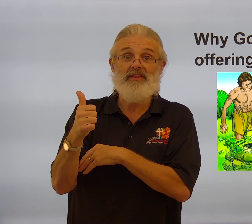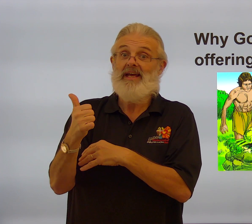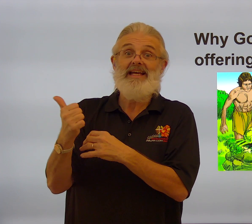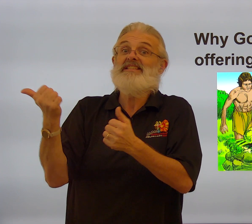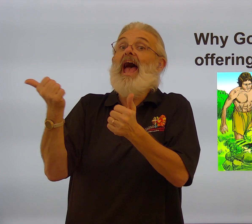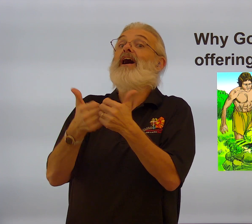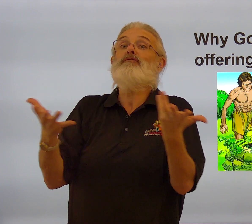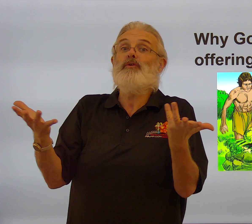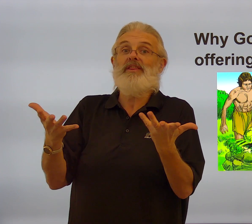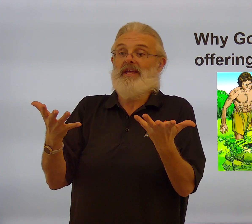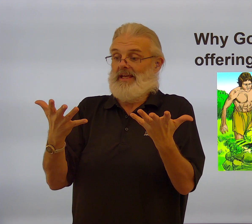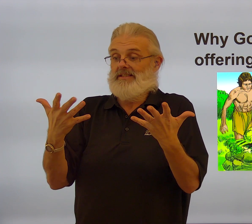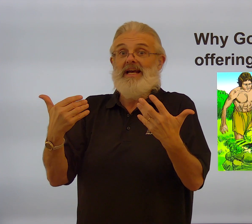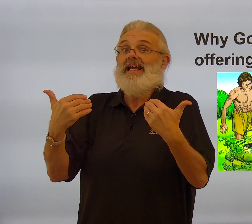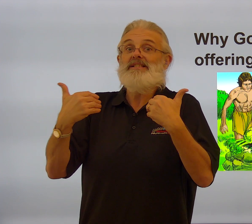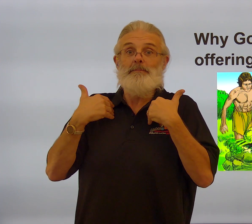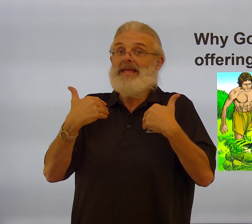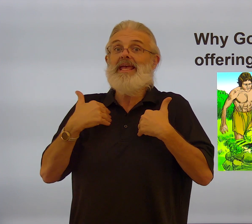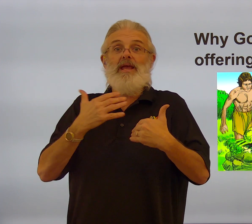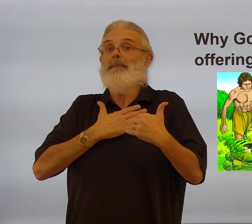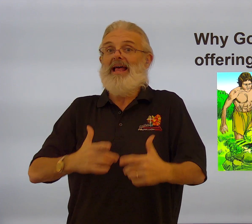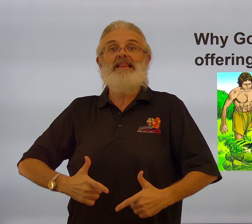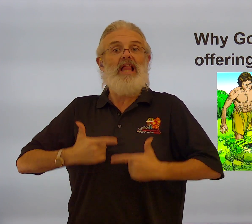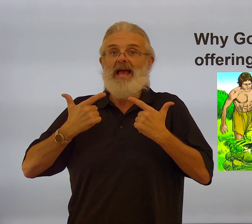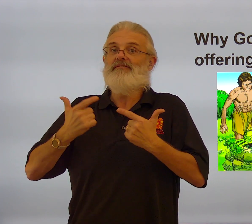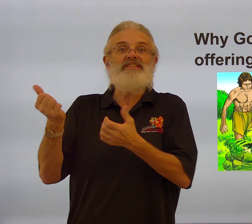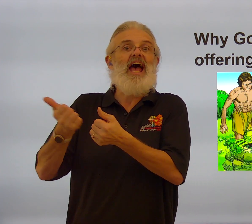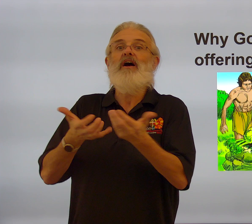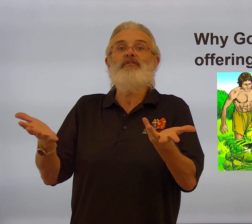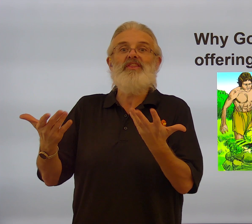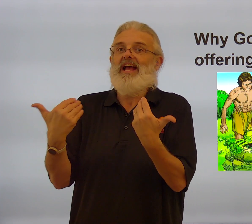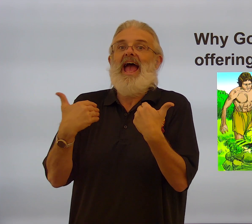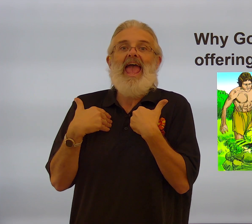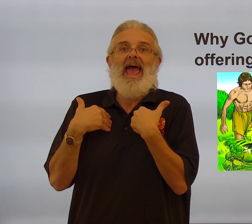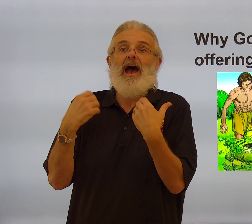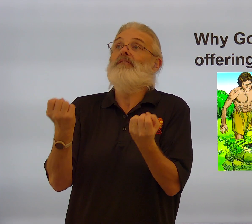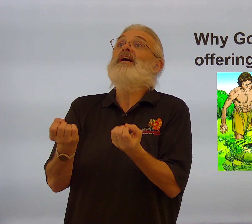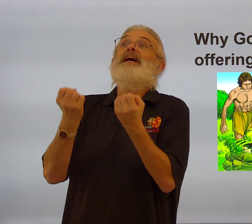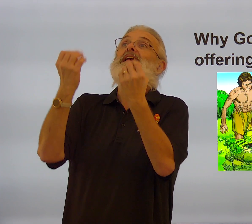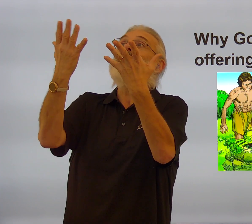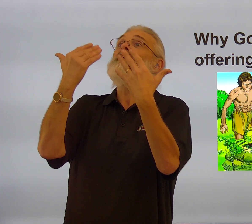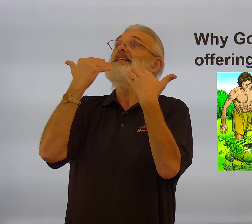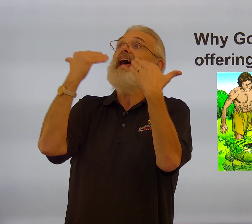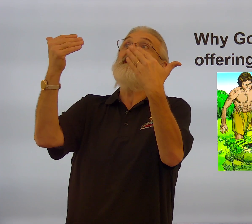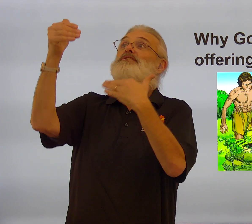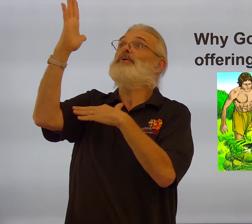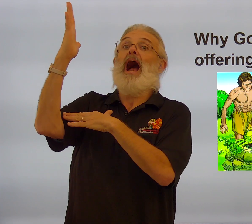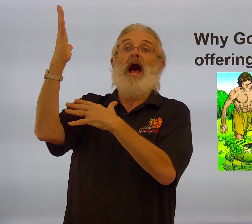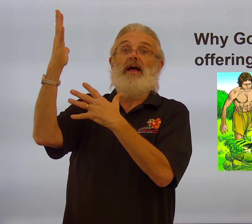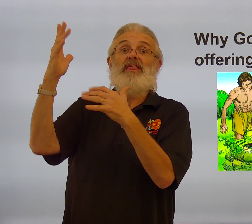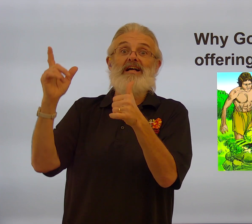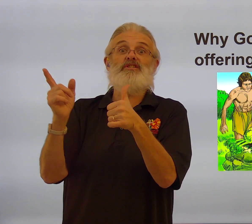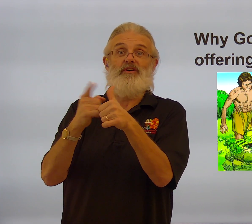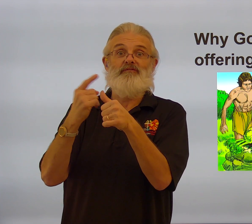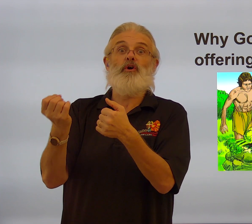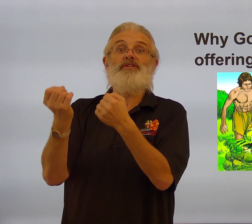it's everything. It's me, my life, it's everything I have, giving thanks to God. That's the first